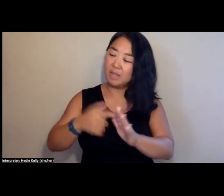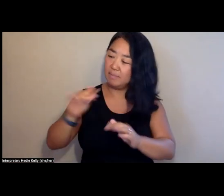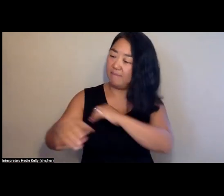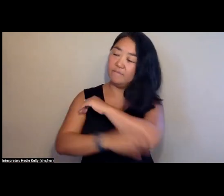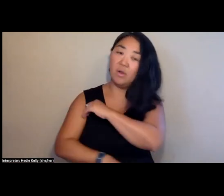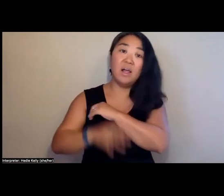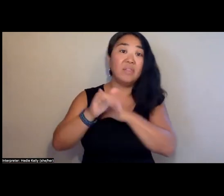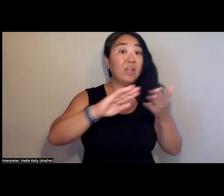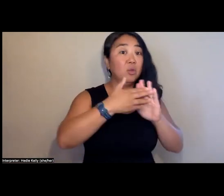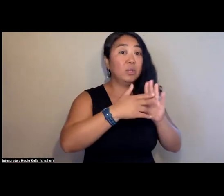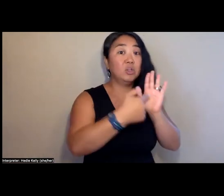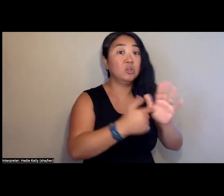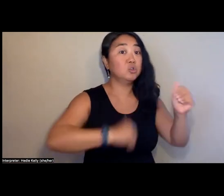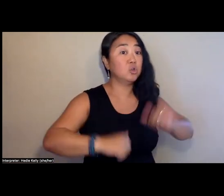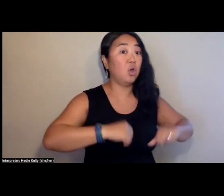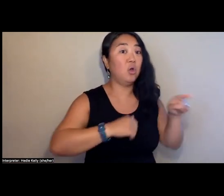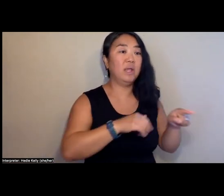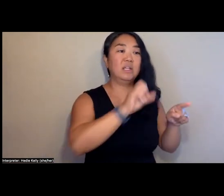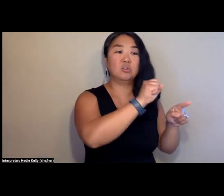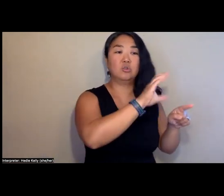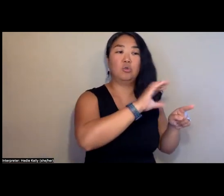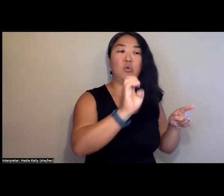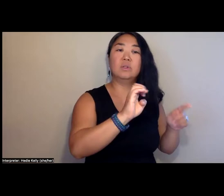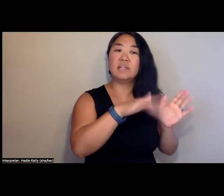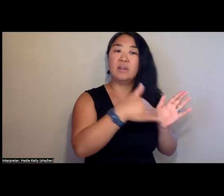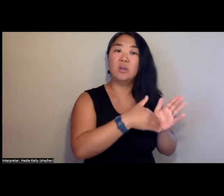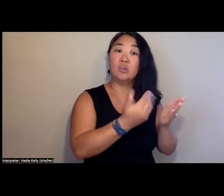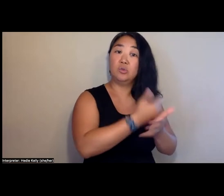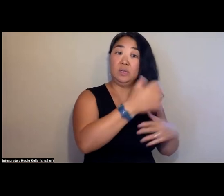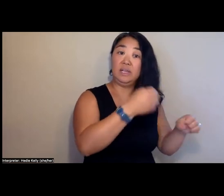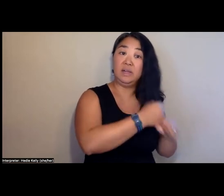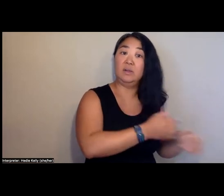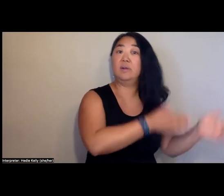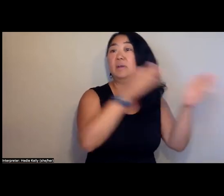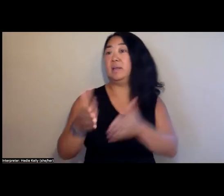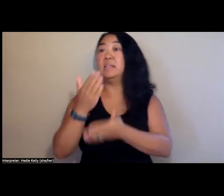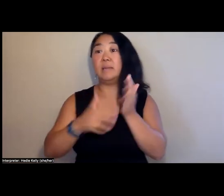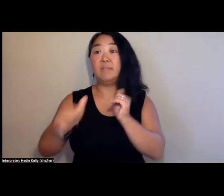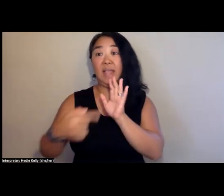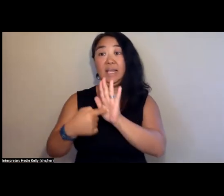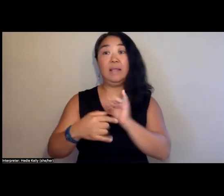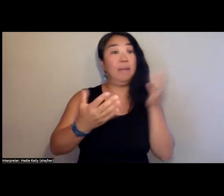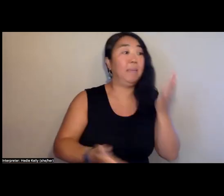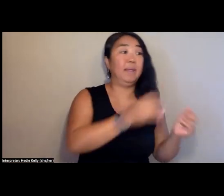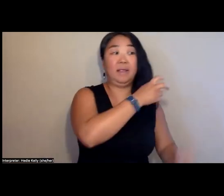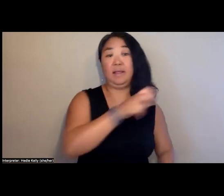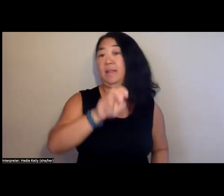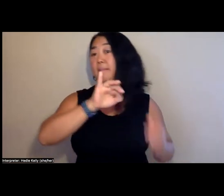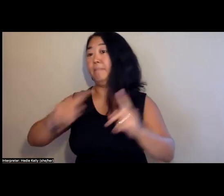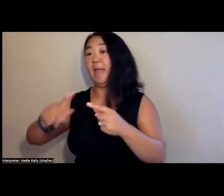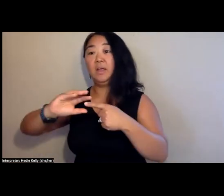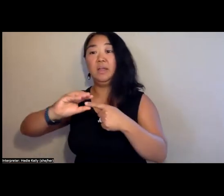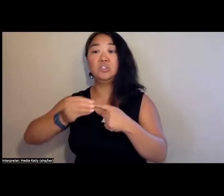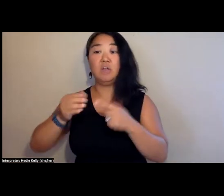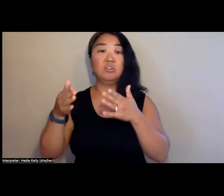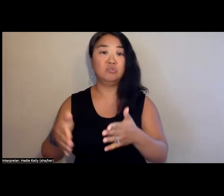at the Schuylkill Center in the new year. And then some of the exhibit may travel back to the pier on Cherry Street. So we're making,